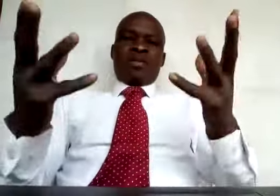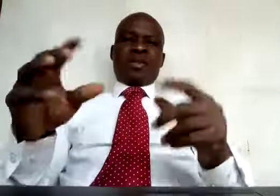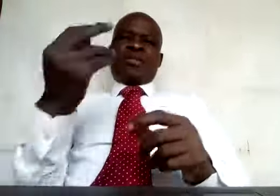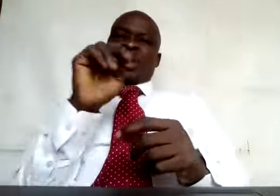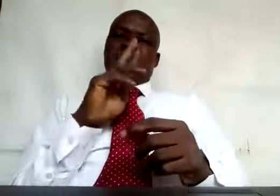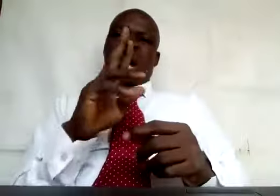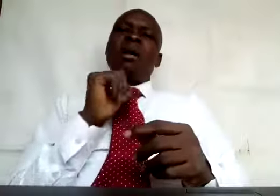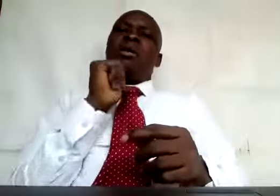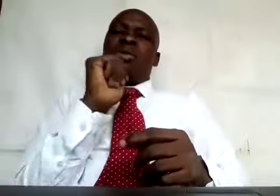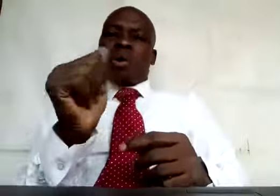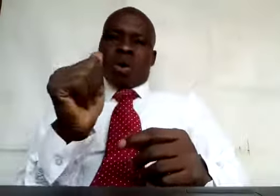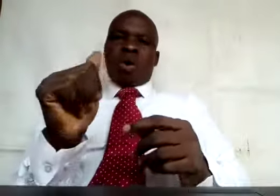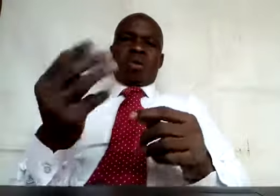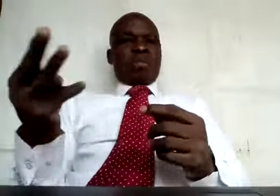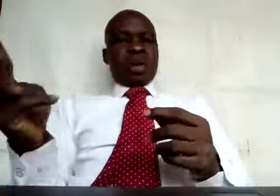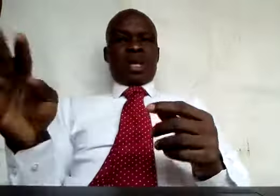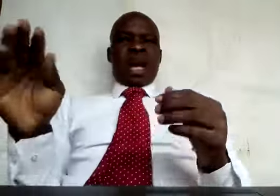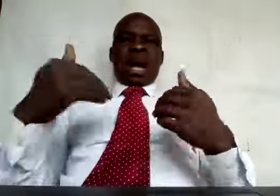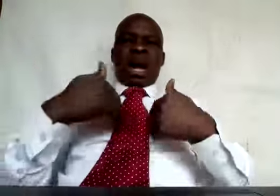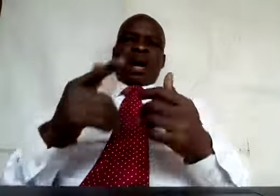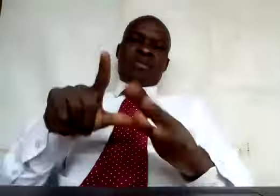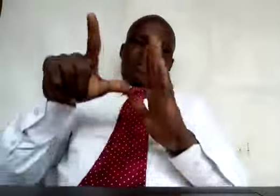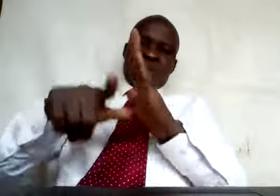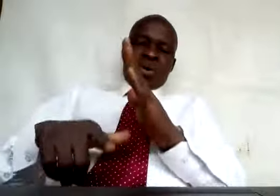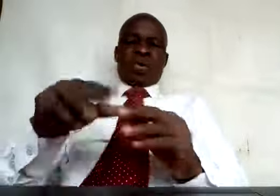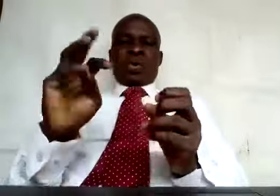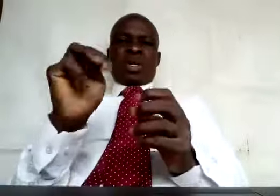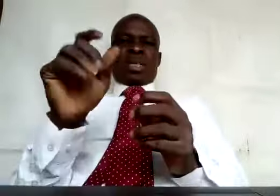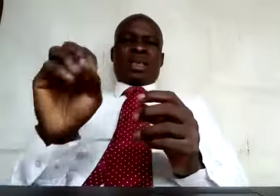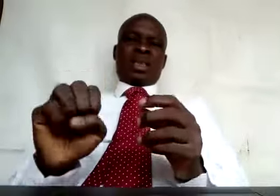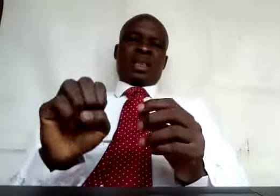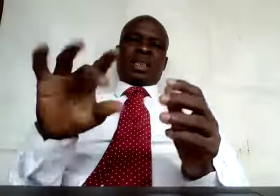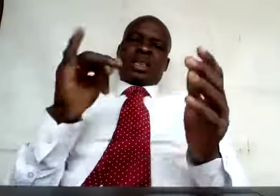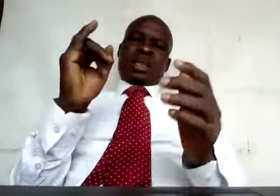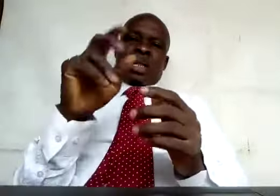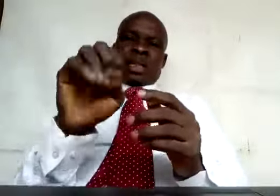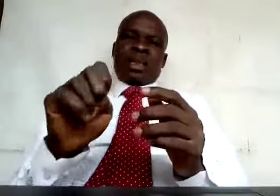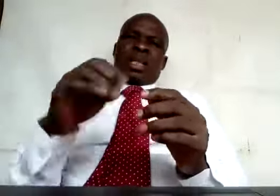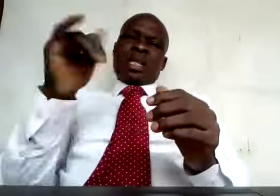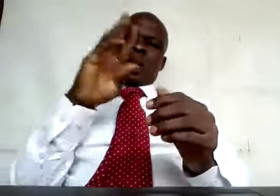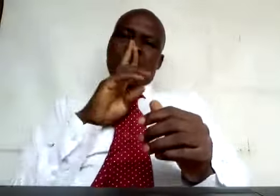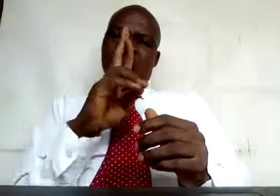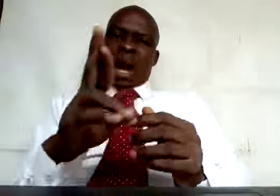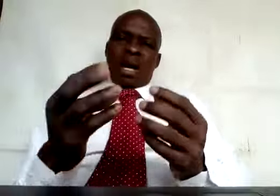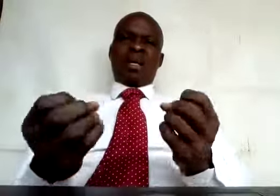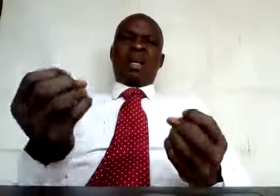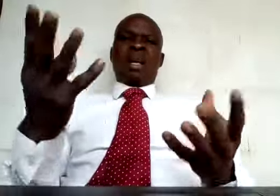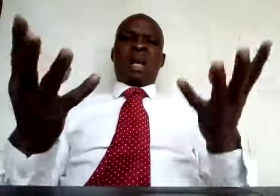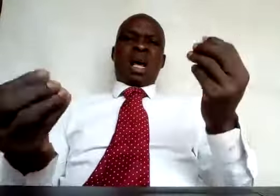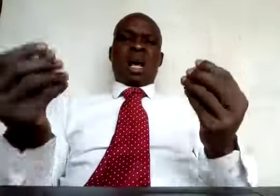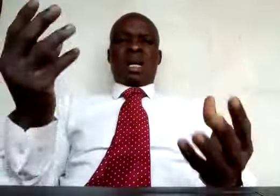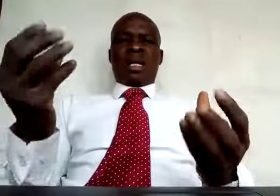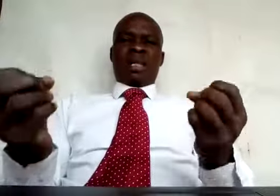Non-metals have low density, that is, they are light. Strength.